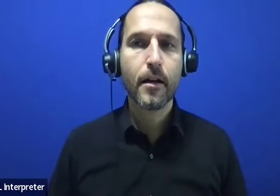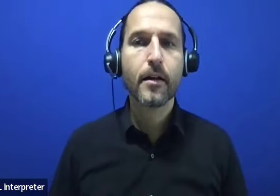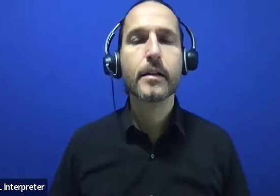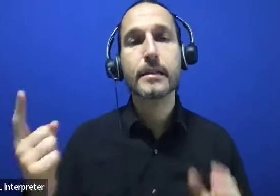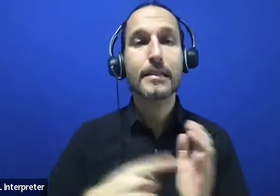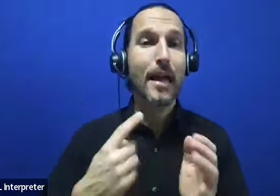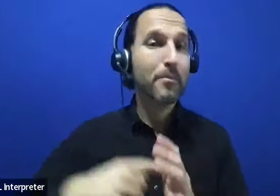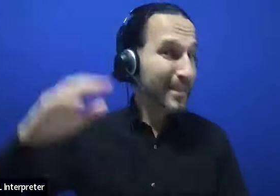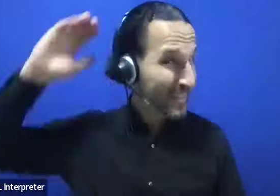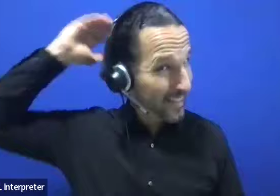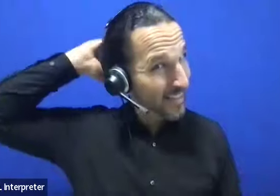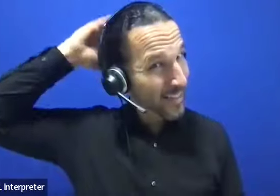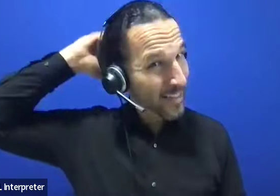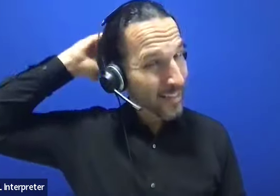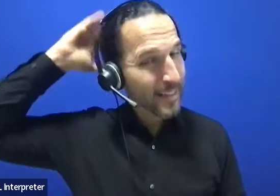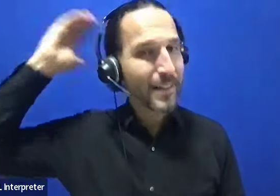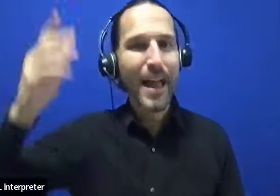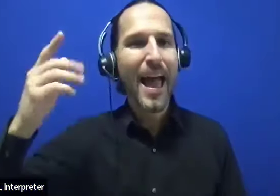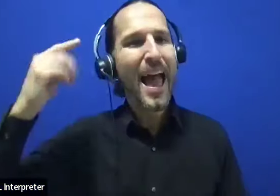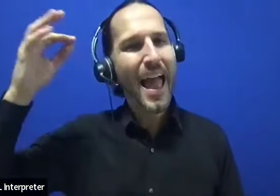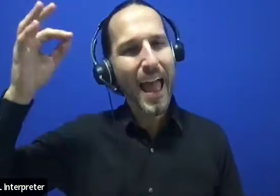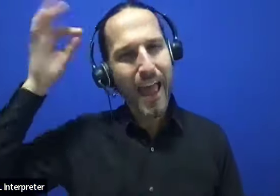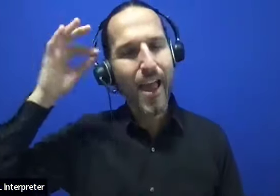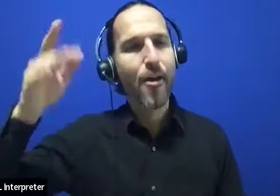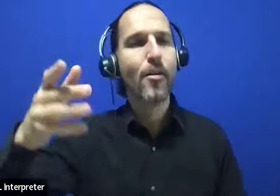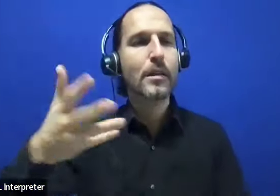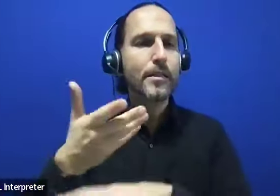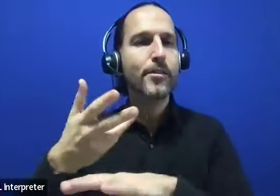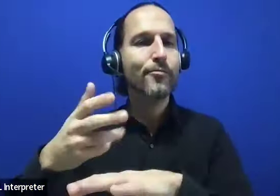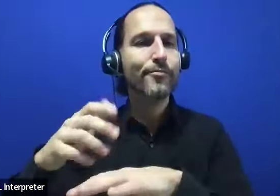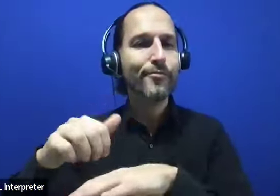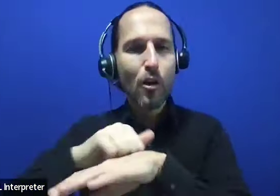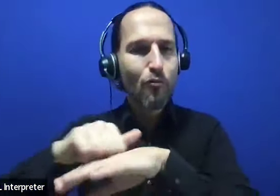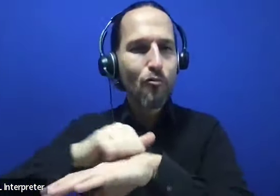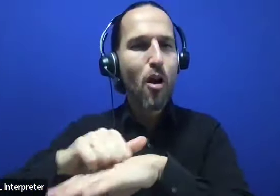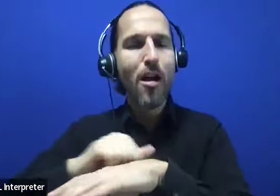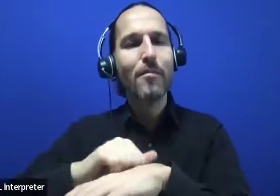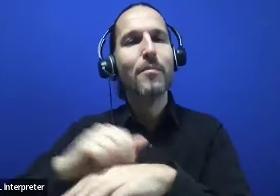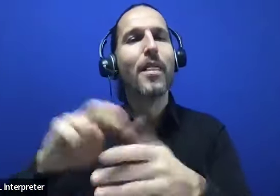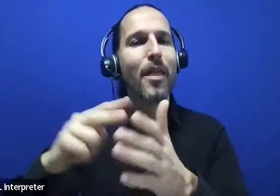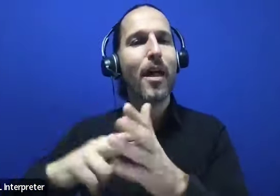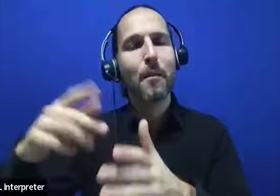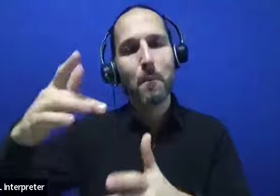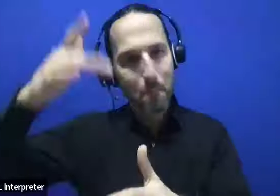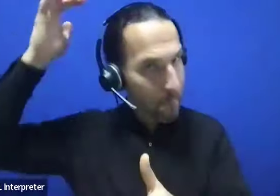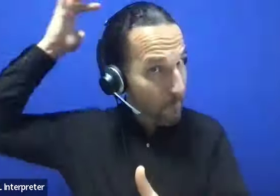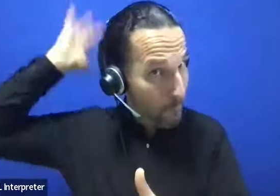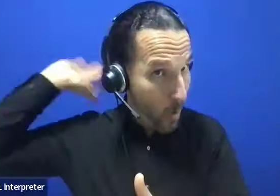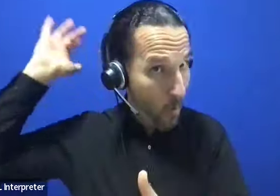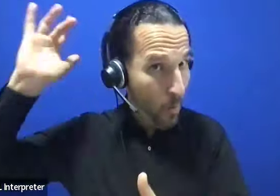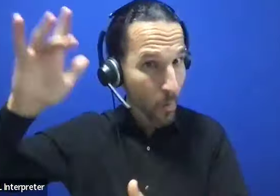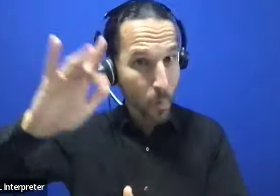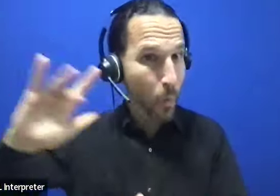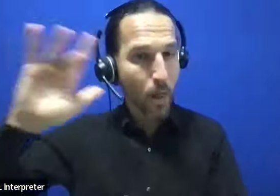patch in the back of their head because of rubbing against the floor, especially if it's carpeted. Another way that